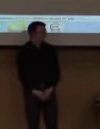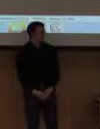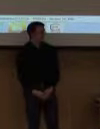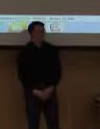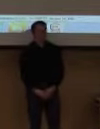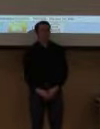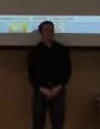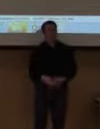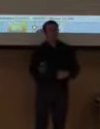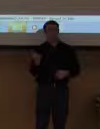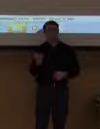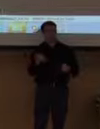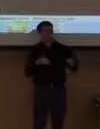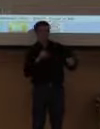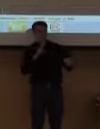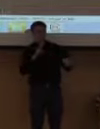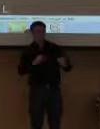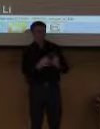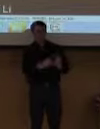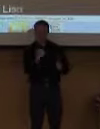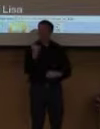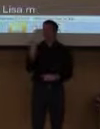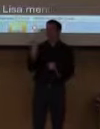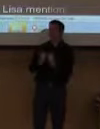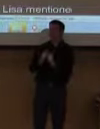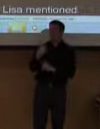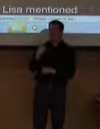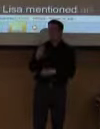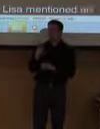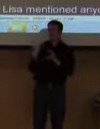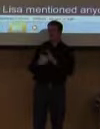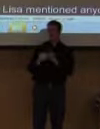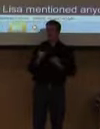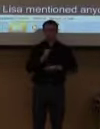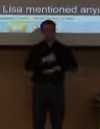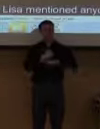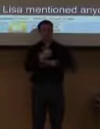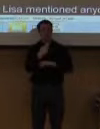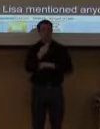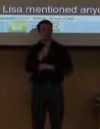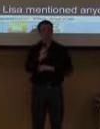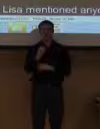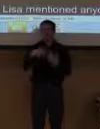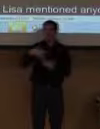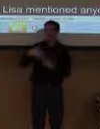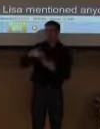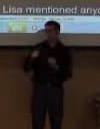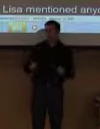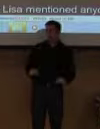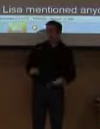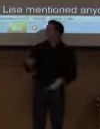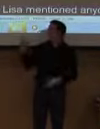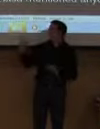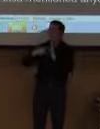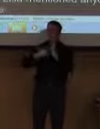So, as Lisa mentioned, anyone with a Google email can set up a Google Hangout. Now I'm